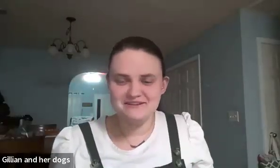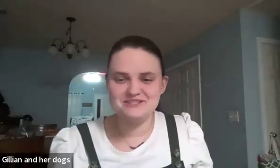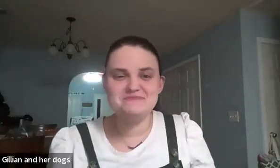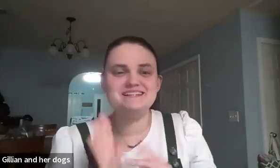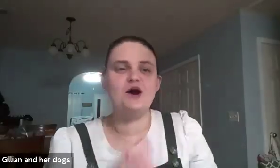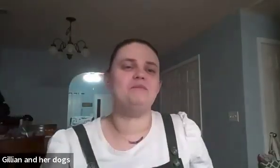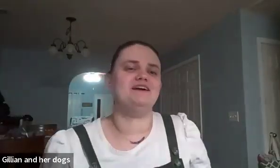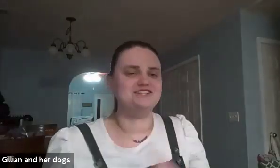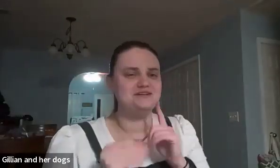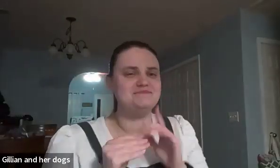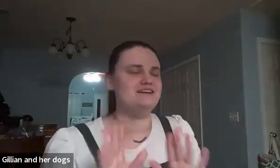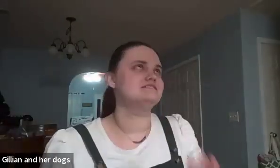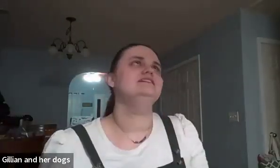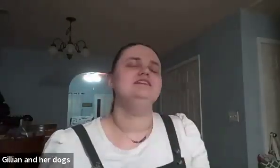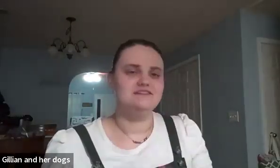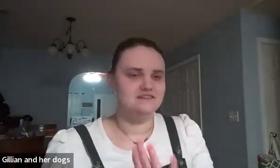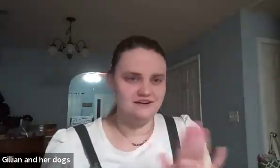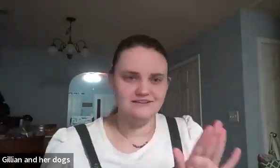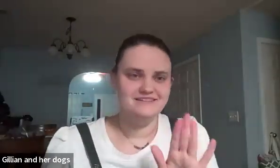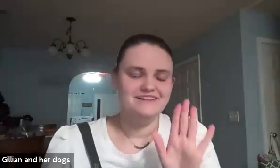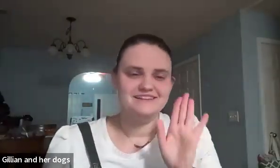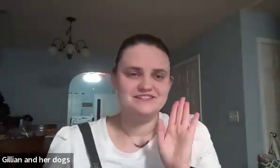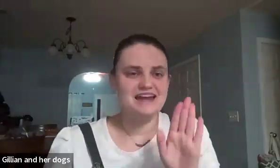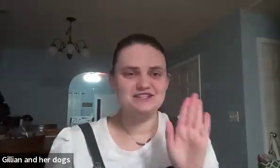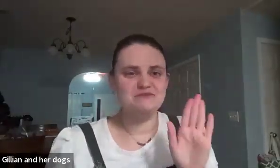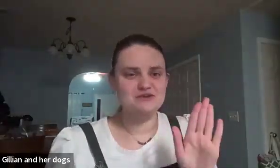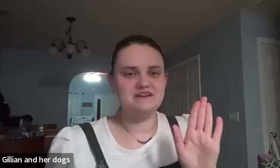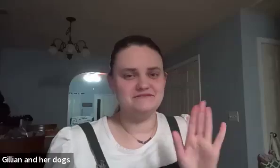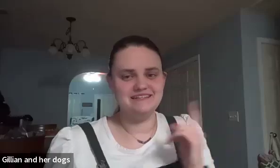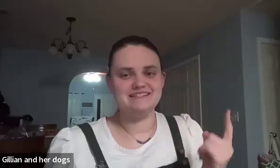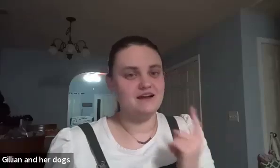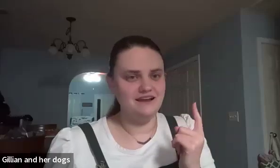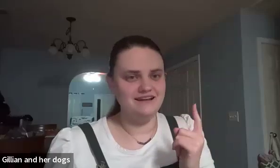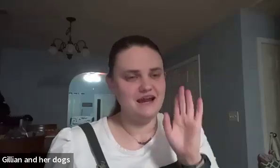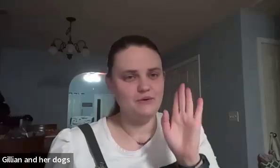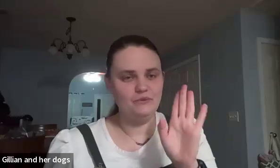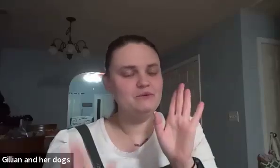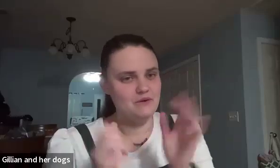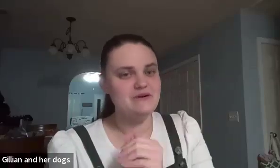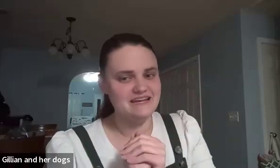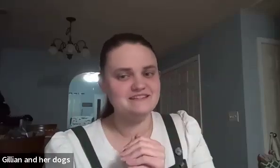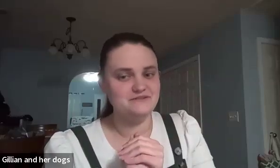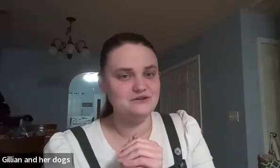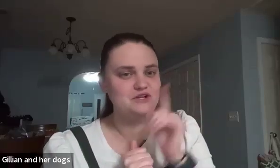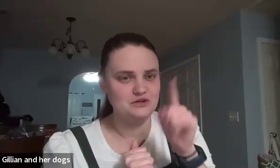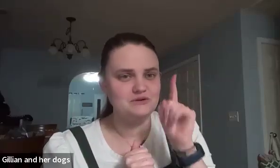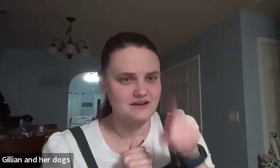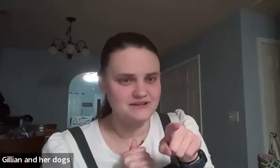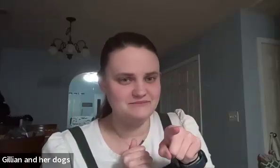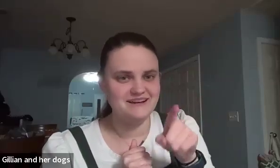Tomatoes? Do you mean, oh my gosh, tomatoes. Y'all, that is her most offended sign. And we will, when we get to food, you will love it